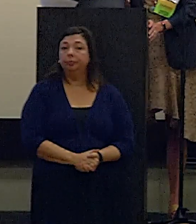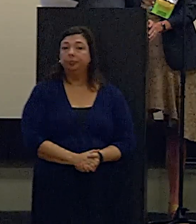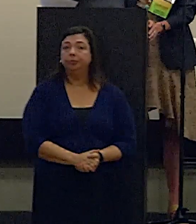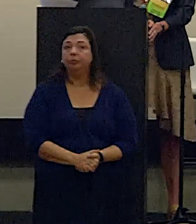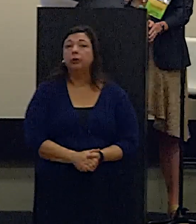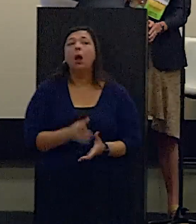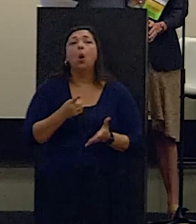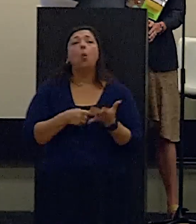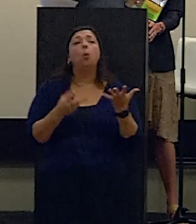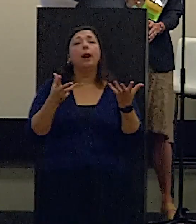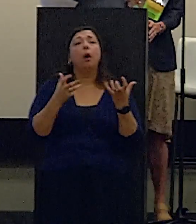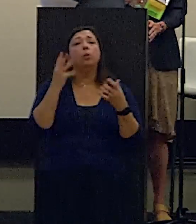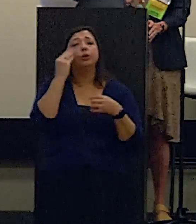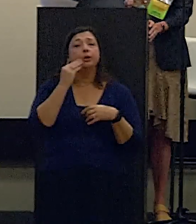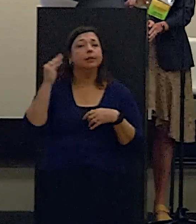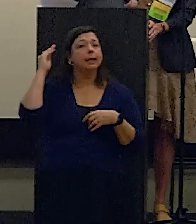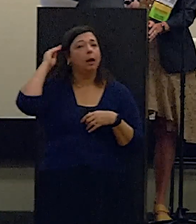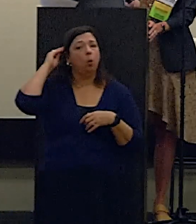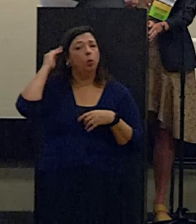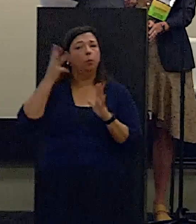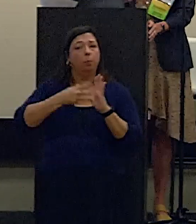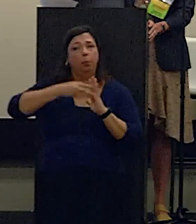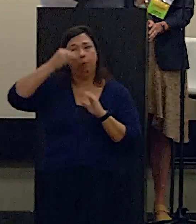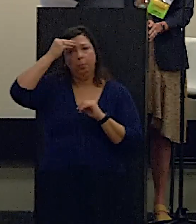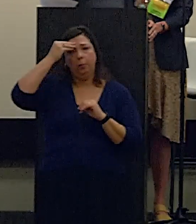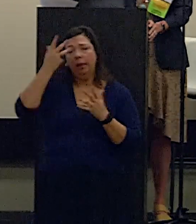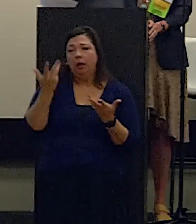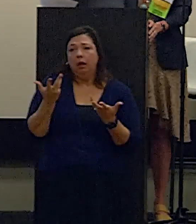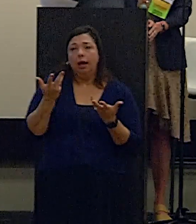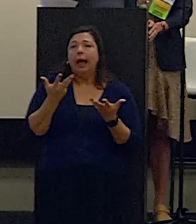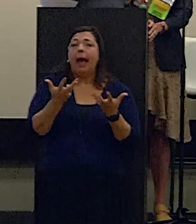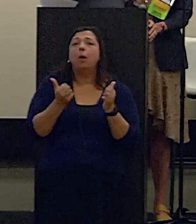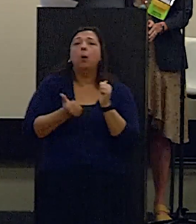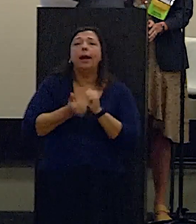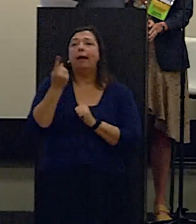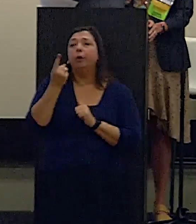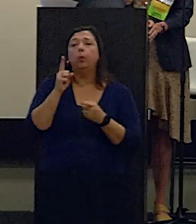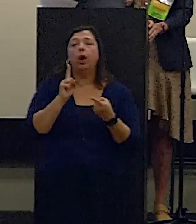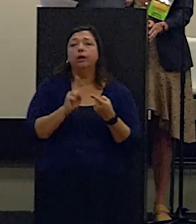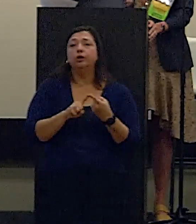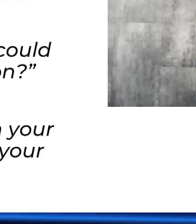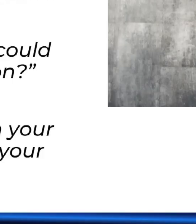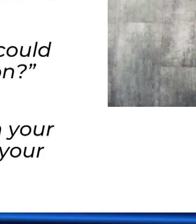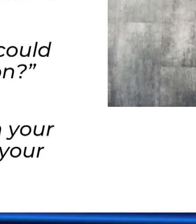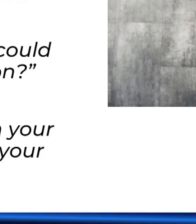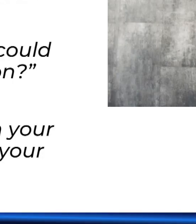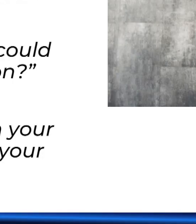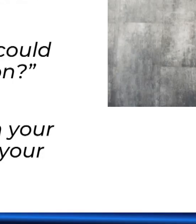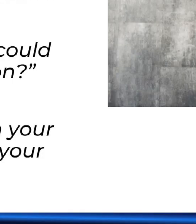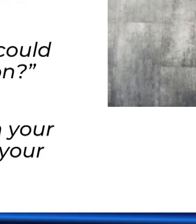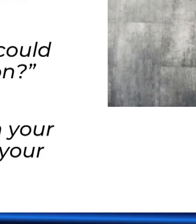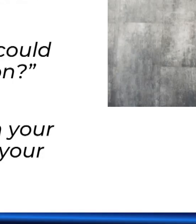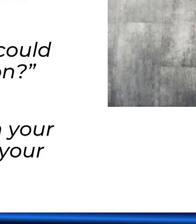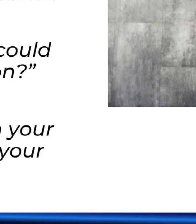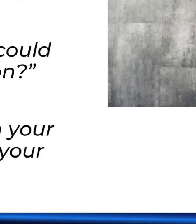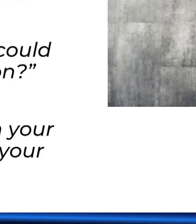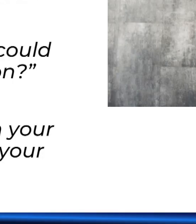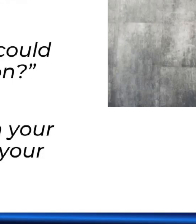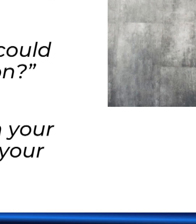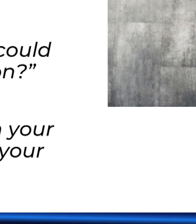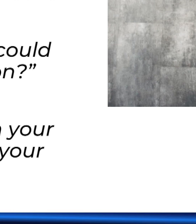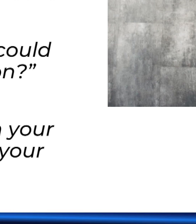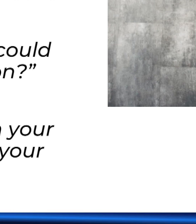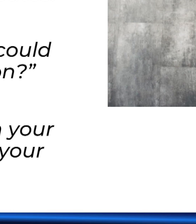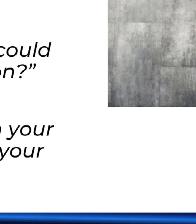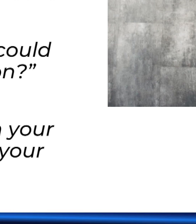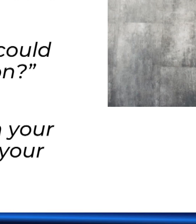What I want you to take home from this is that I just want everybody to get involved. Polypharmacy is not going